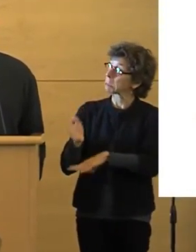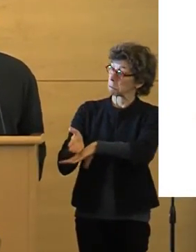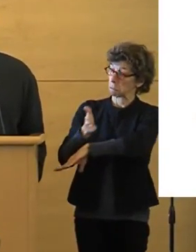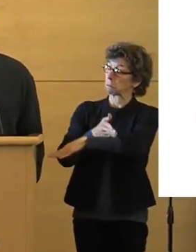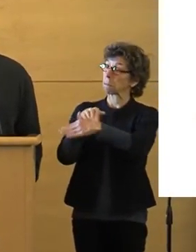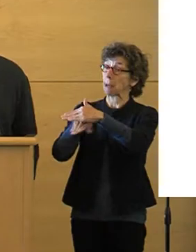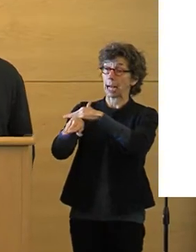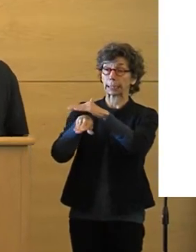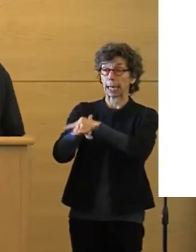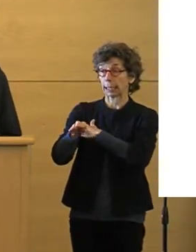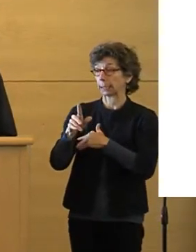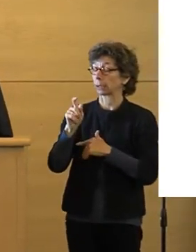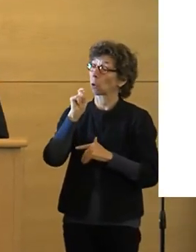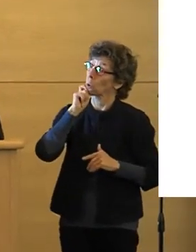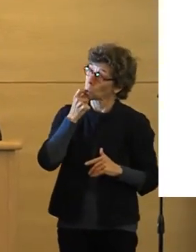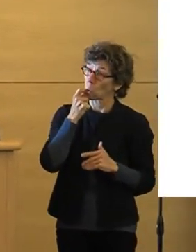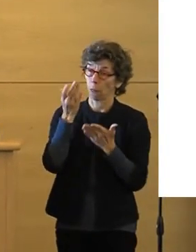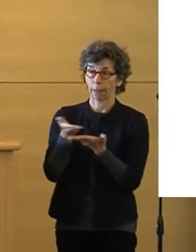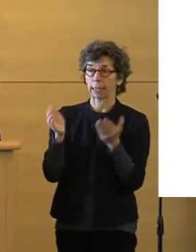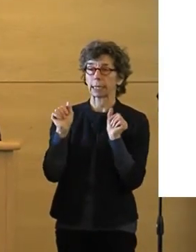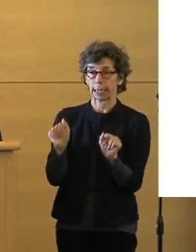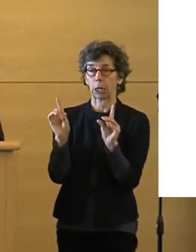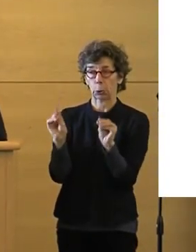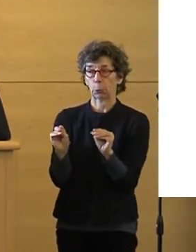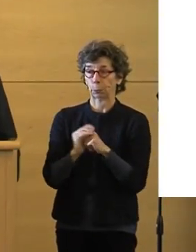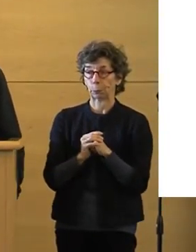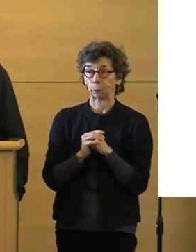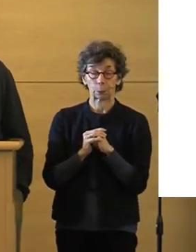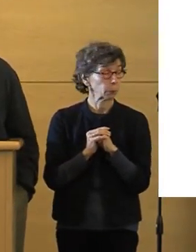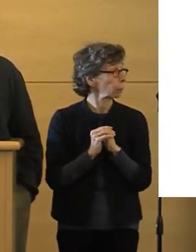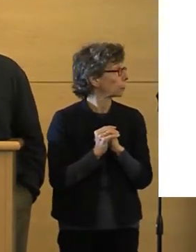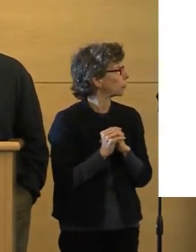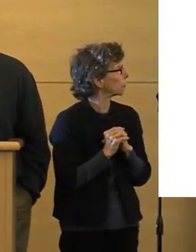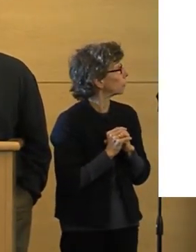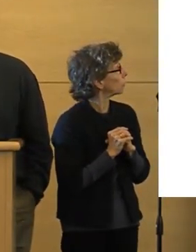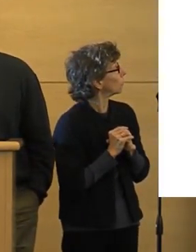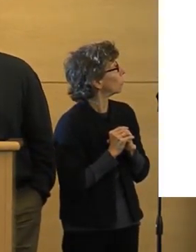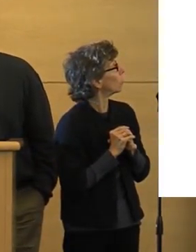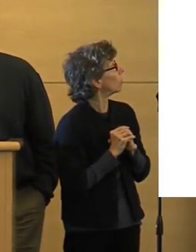Okay. Let's move on to example three, videos.